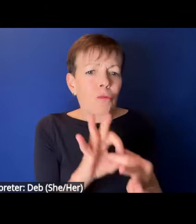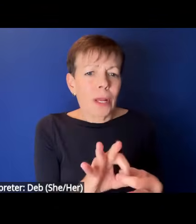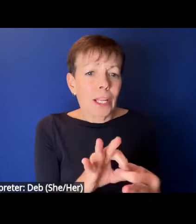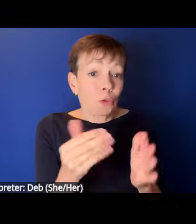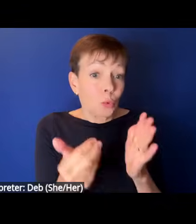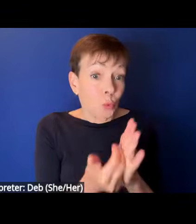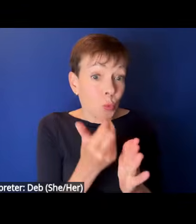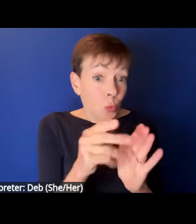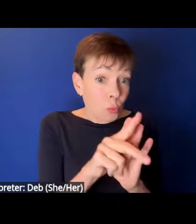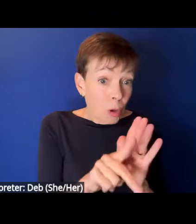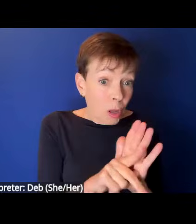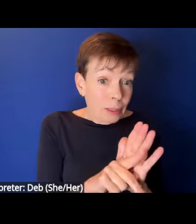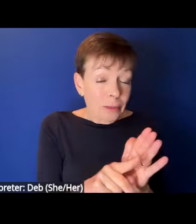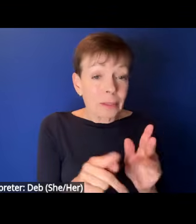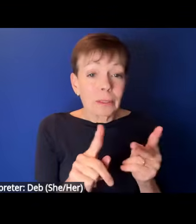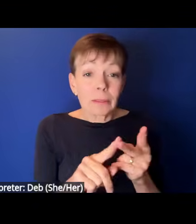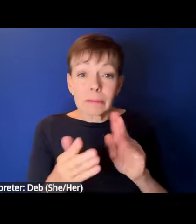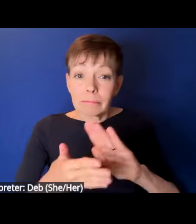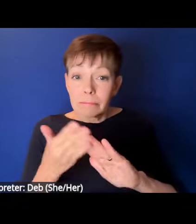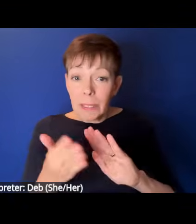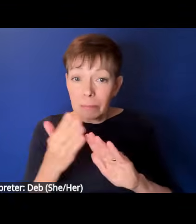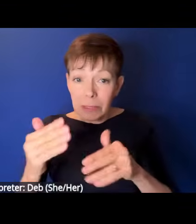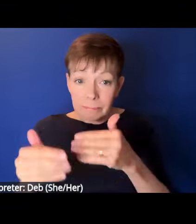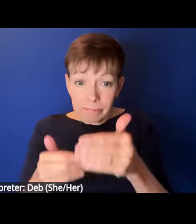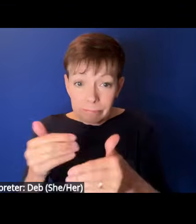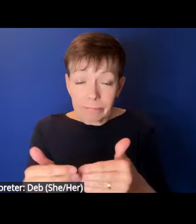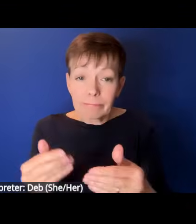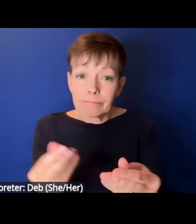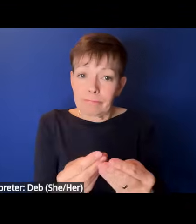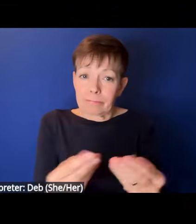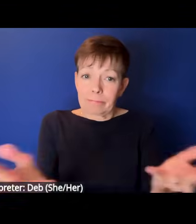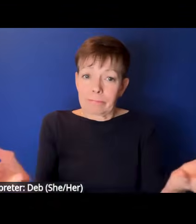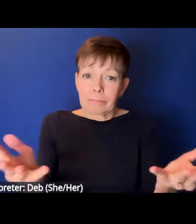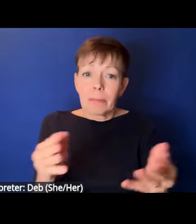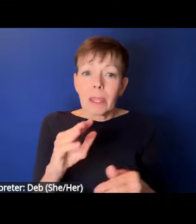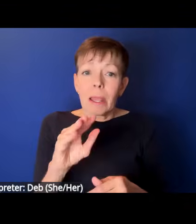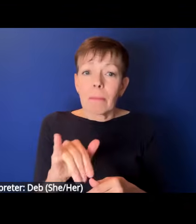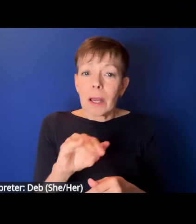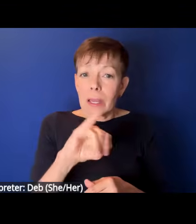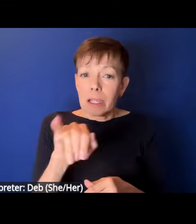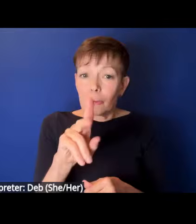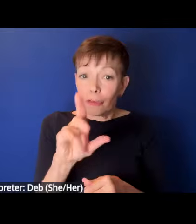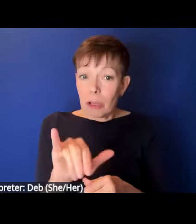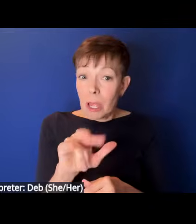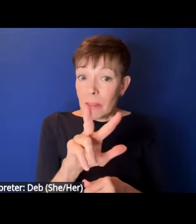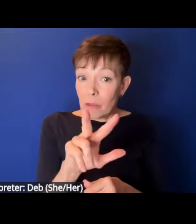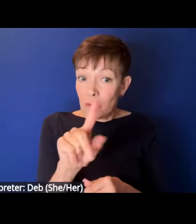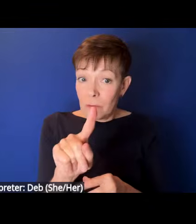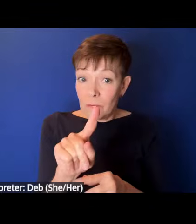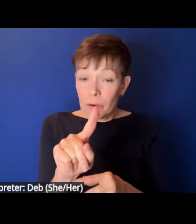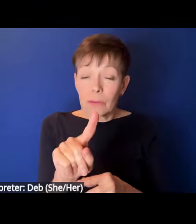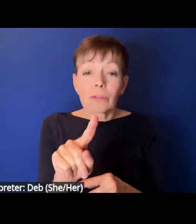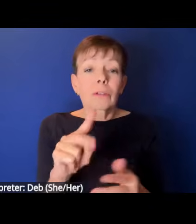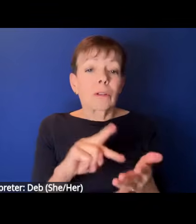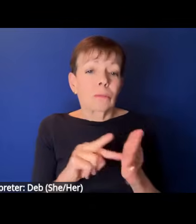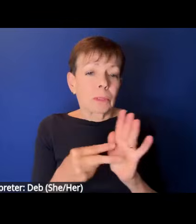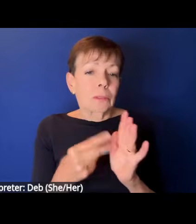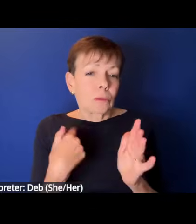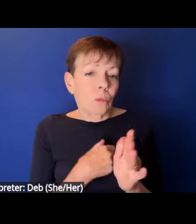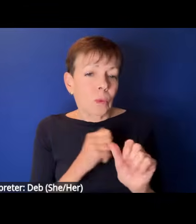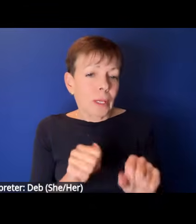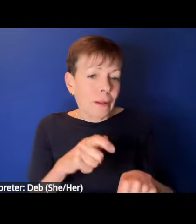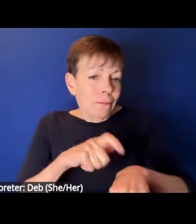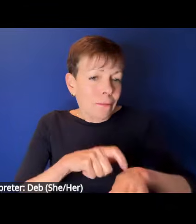administrative procedures to the board and the members of the partners table by July 1st, 2026 for detailed examination and recommendations to the